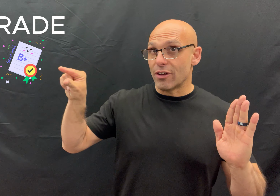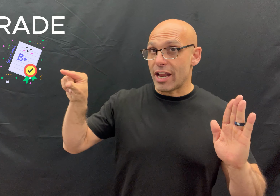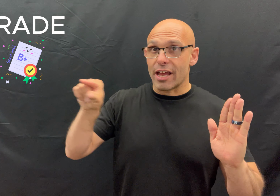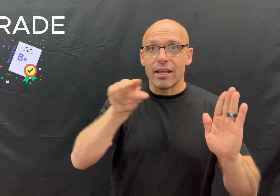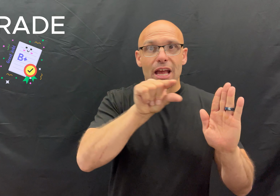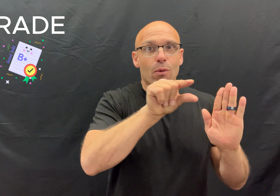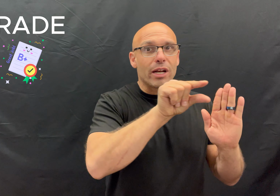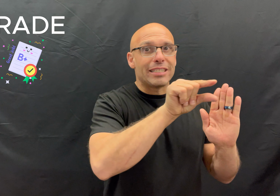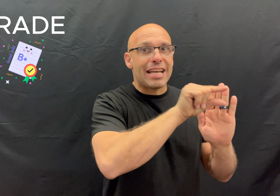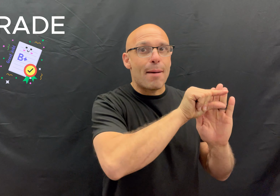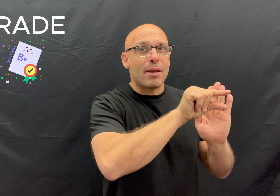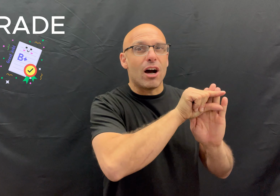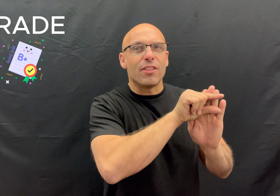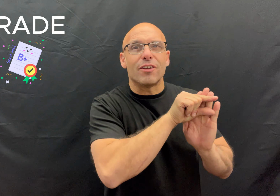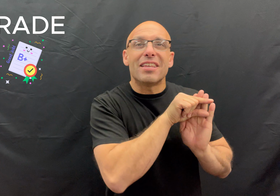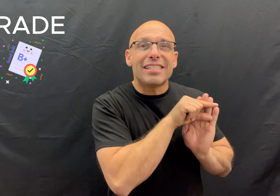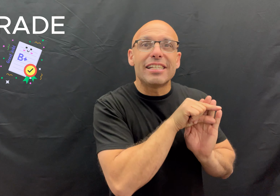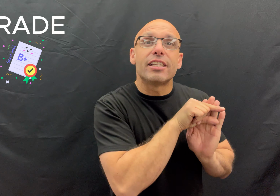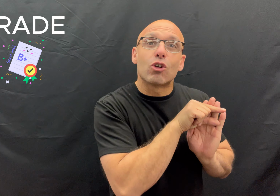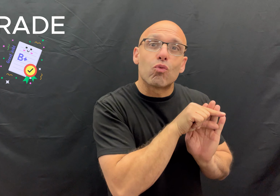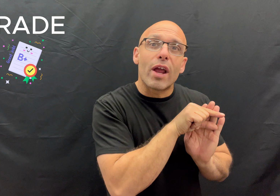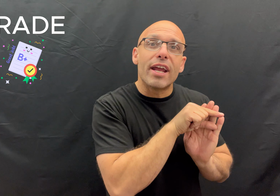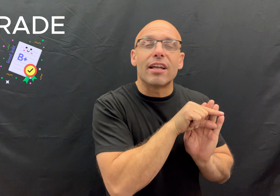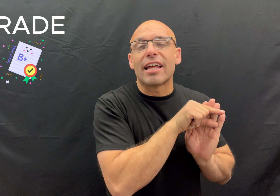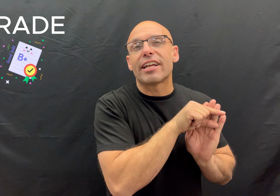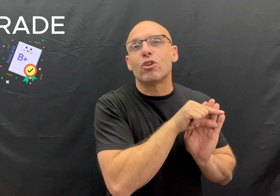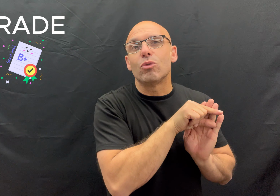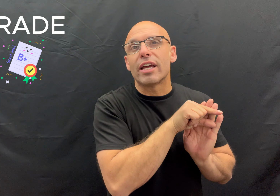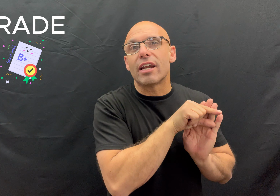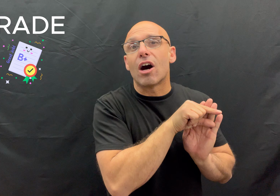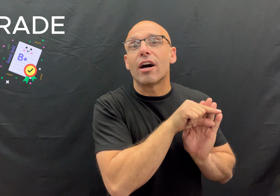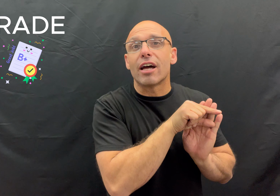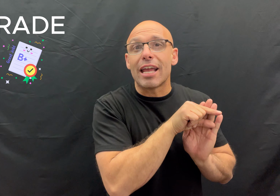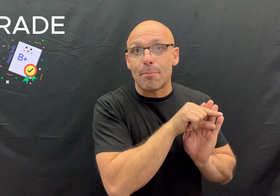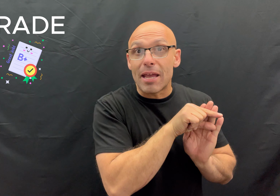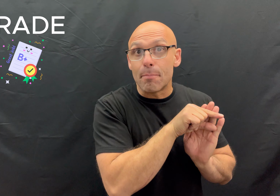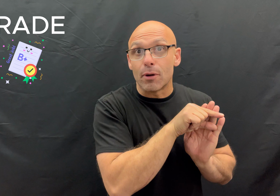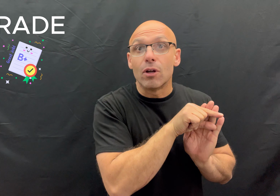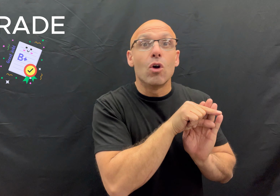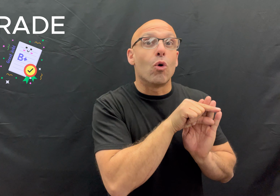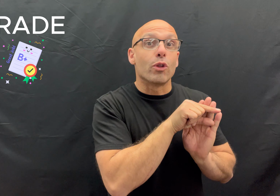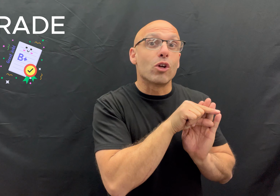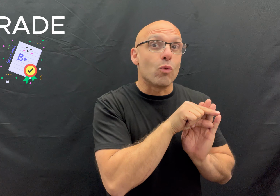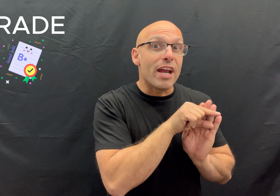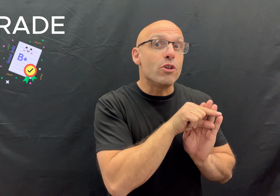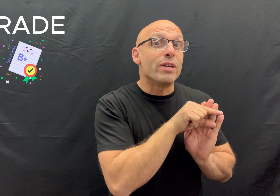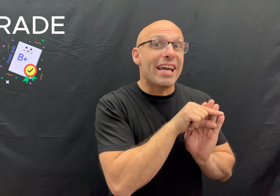hand, and we're gonna tap it on there. This is the grade like you get on a paper or the grade you get in a